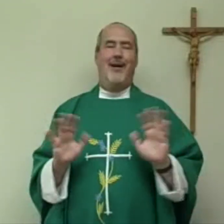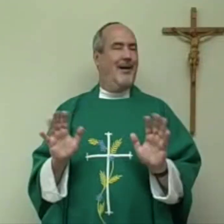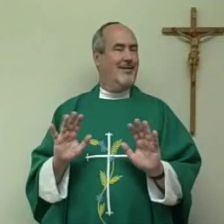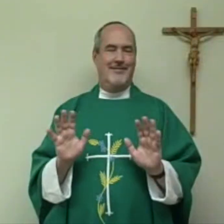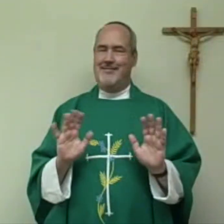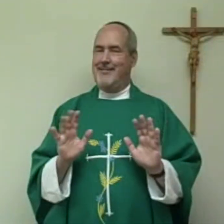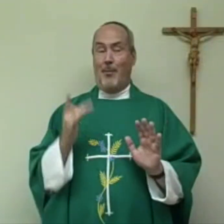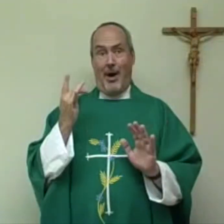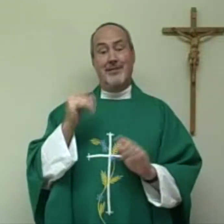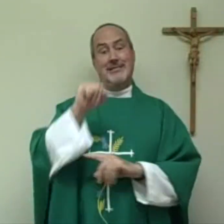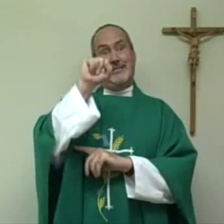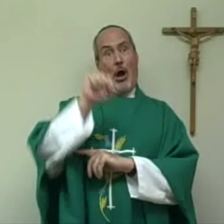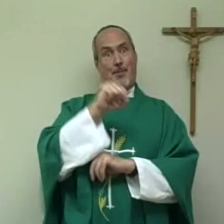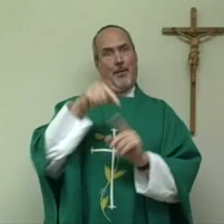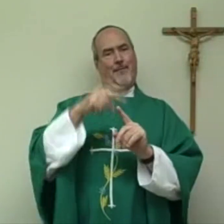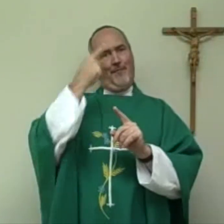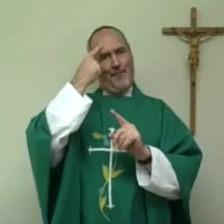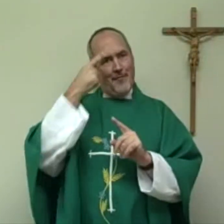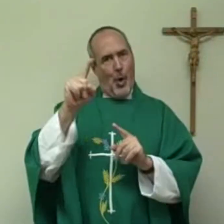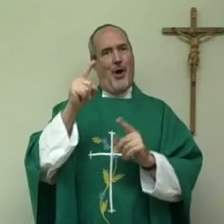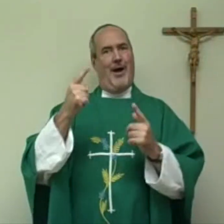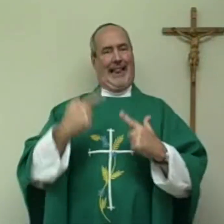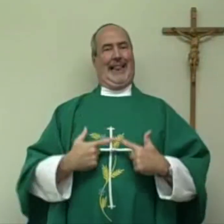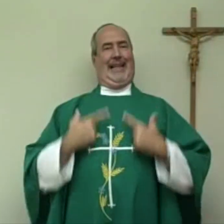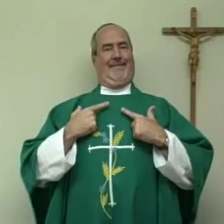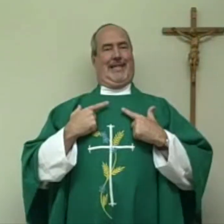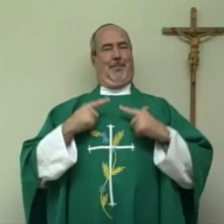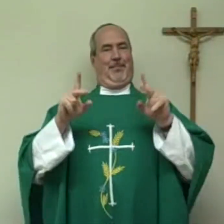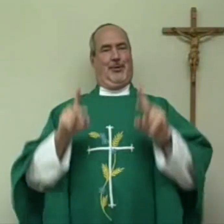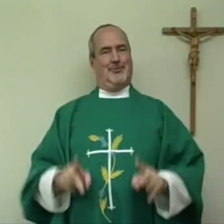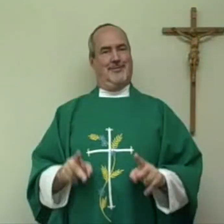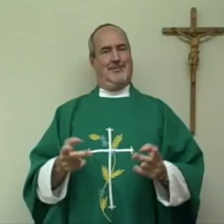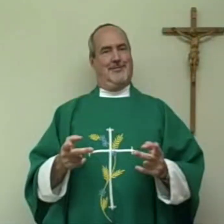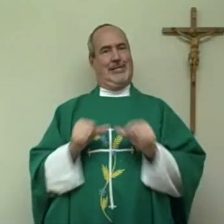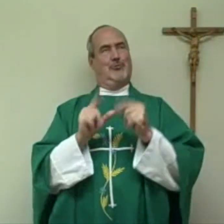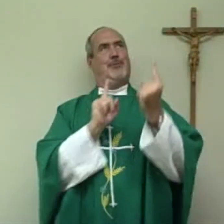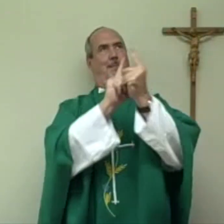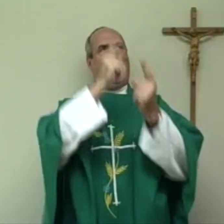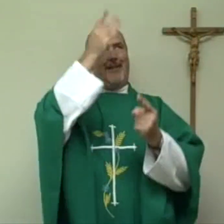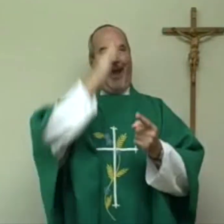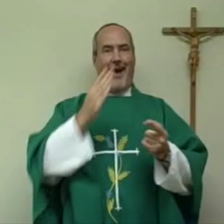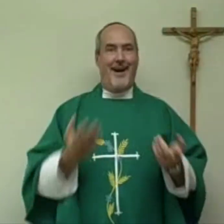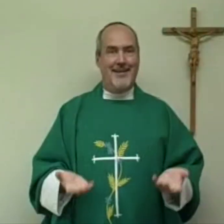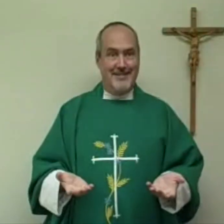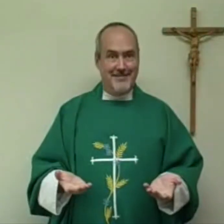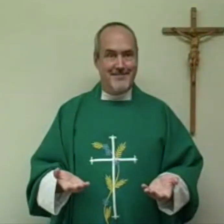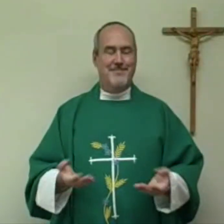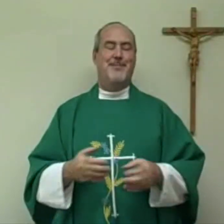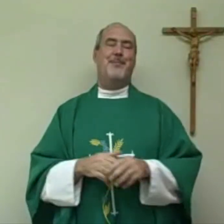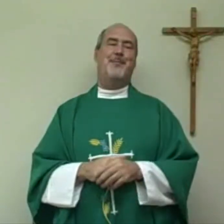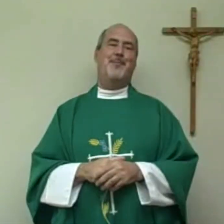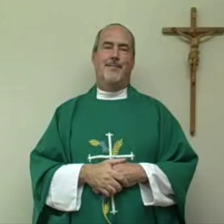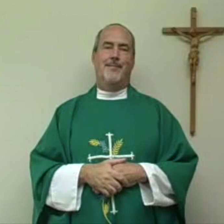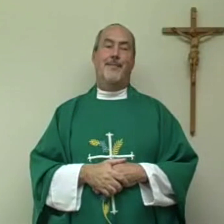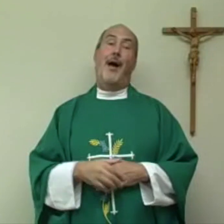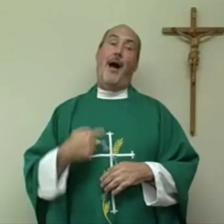then we don't anoint them because the sacrament is for a living person to